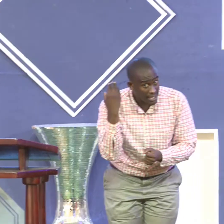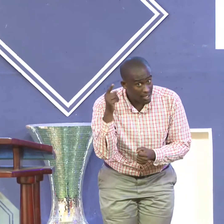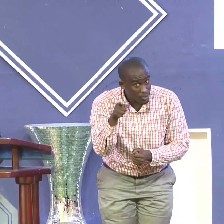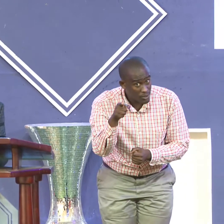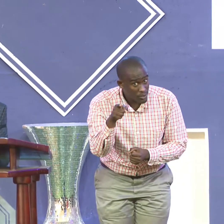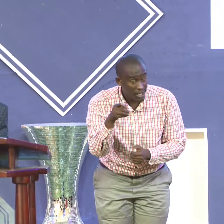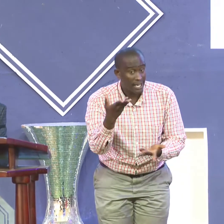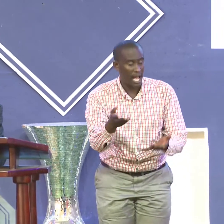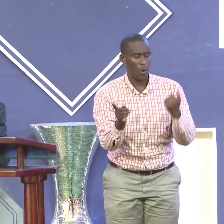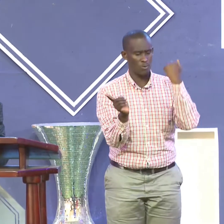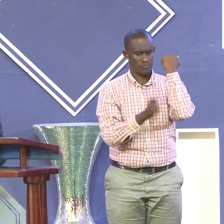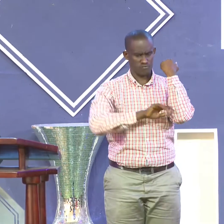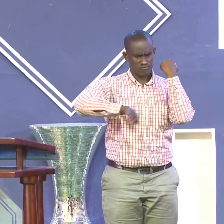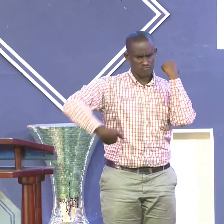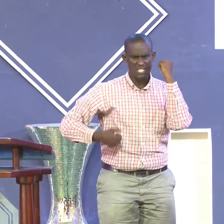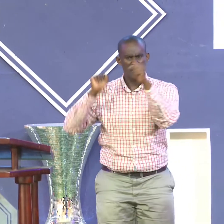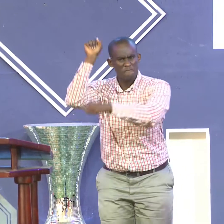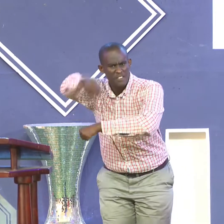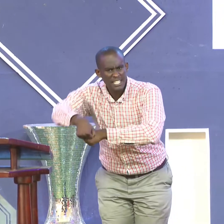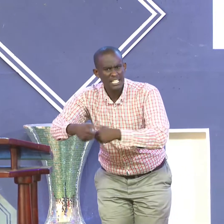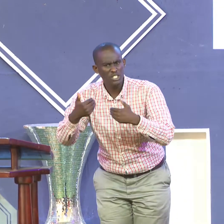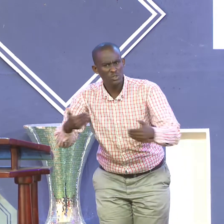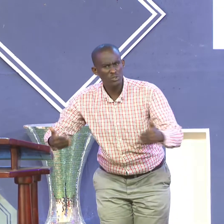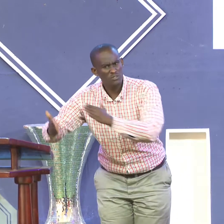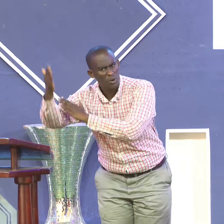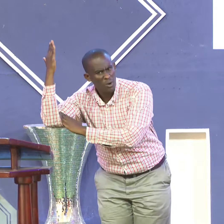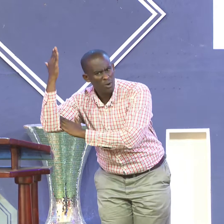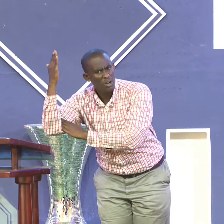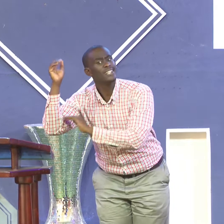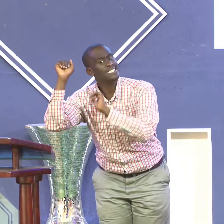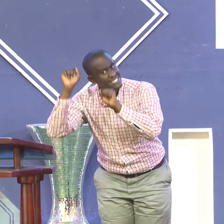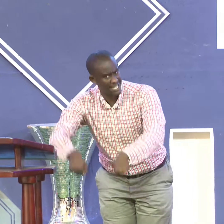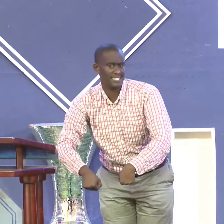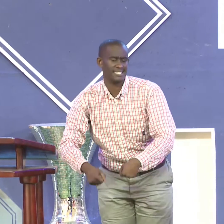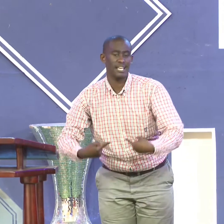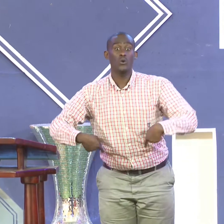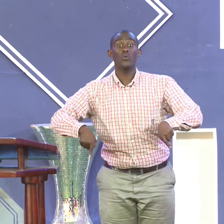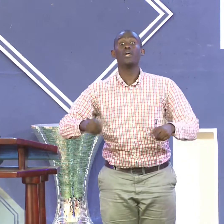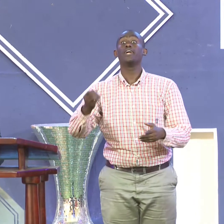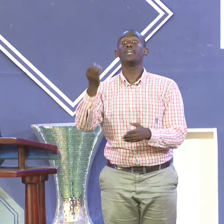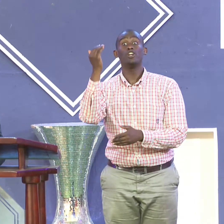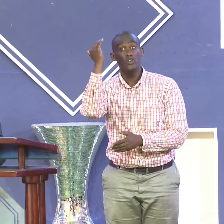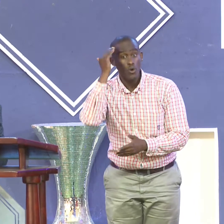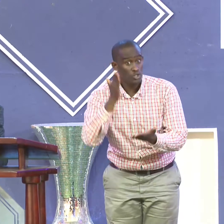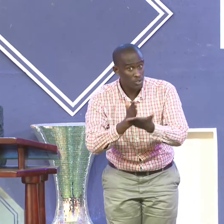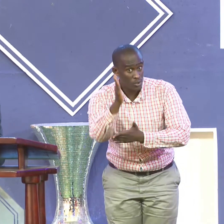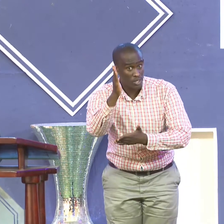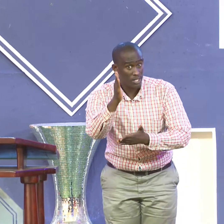reigns and how this spirit has overcome the children of God. Not because we do not know the